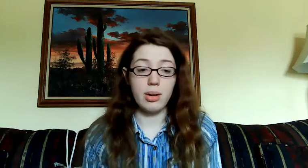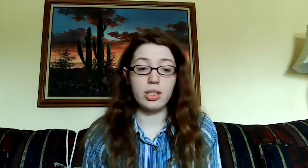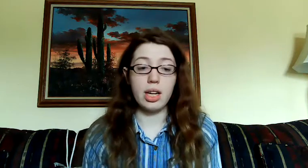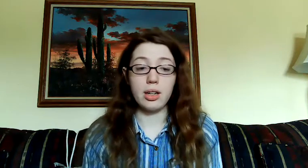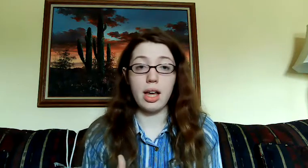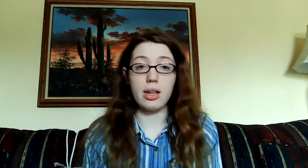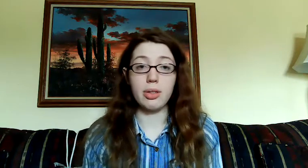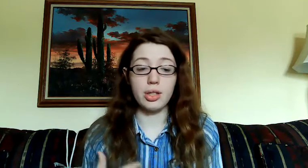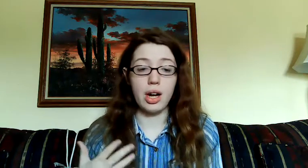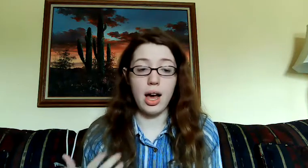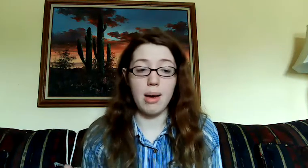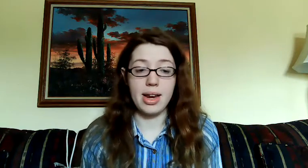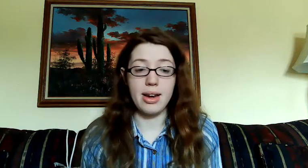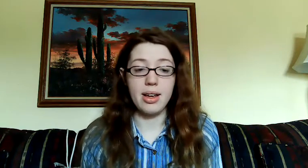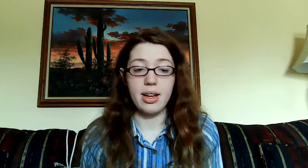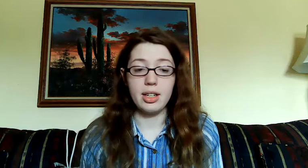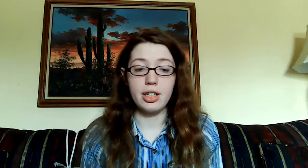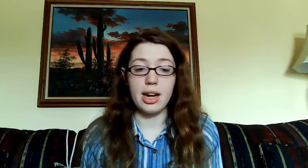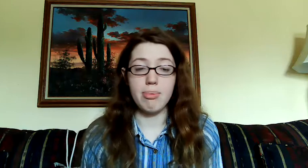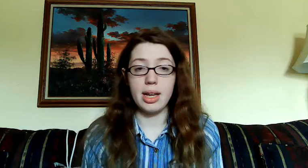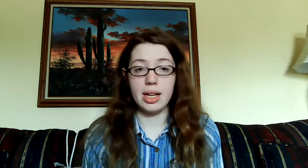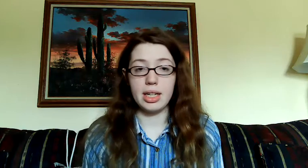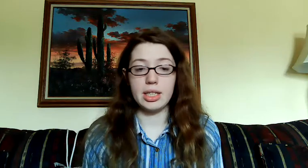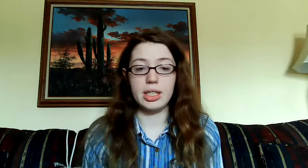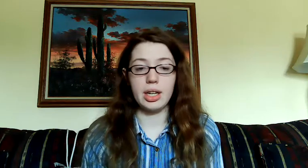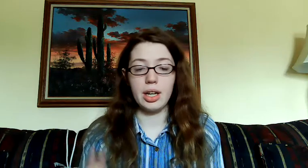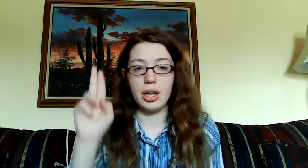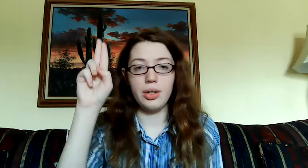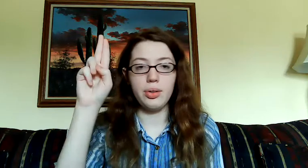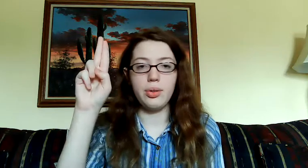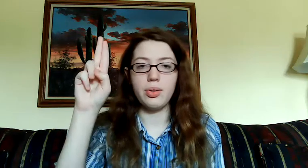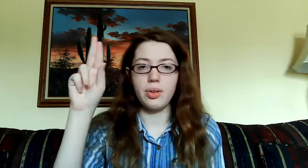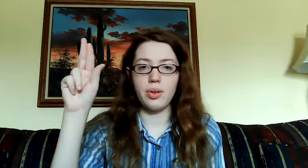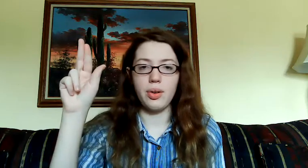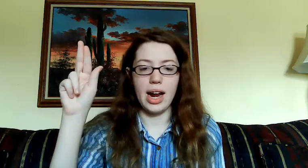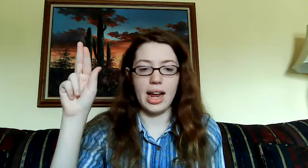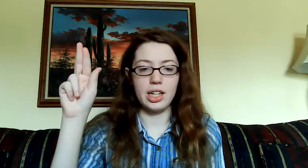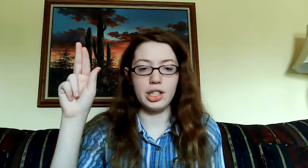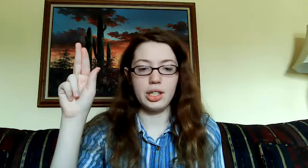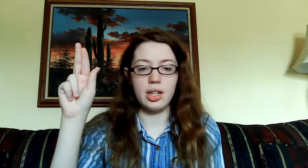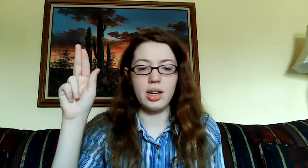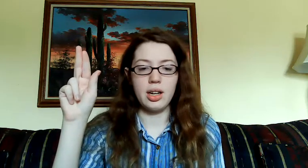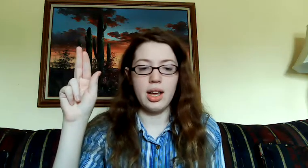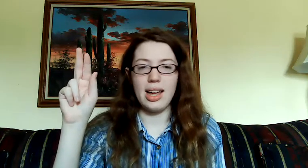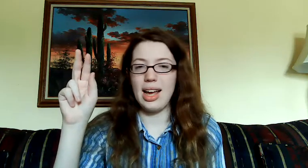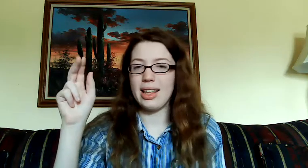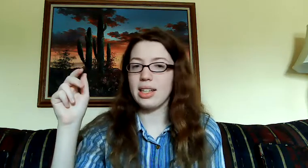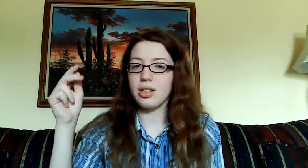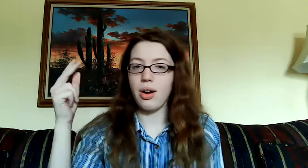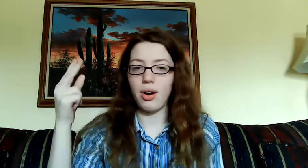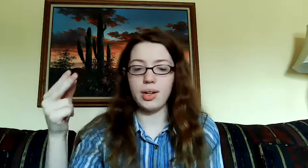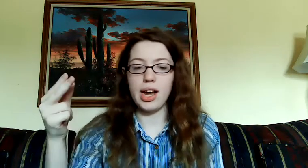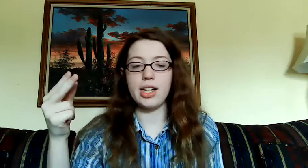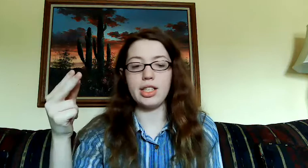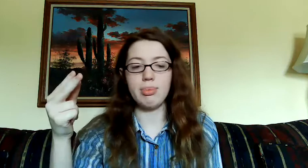The other most common shape is U or H. I think it's called H, but it's